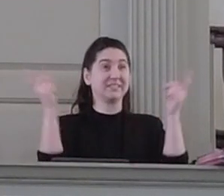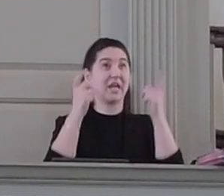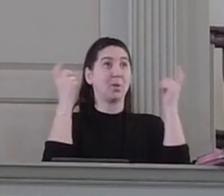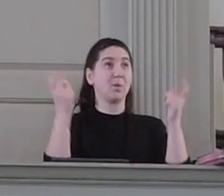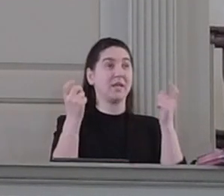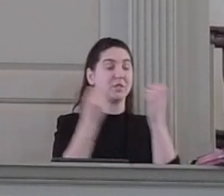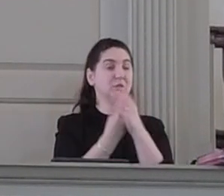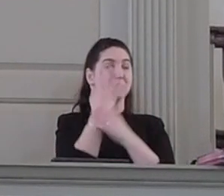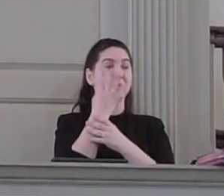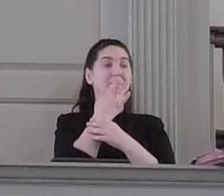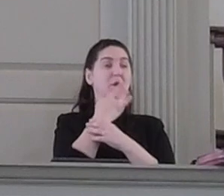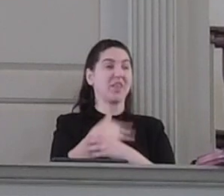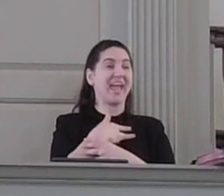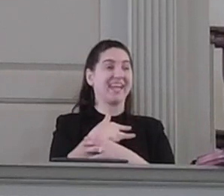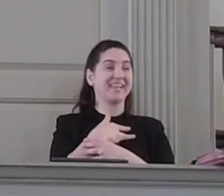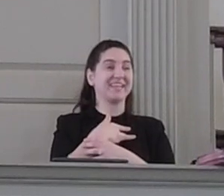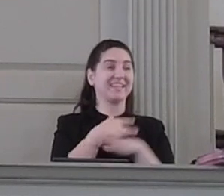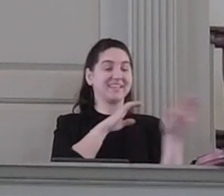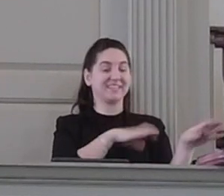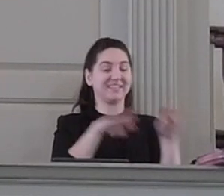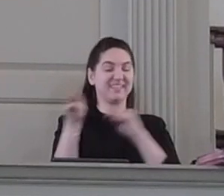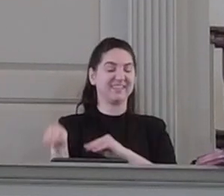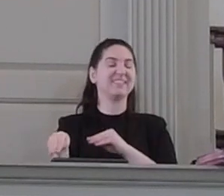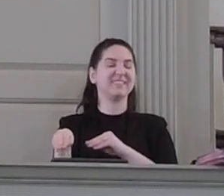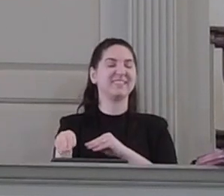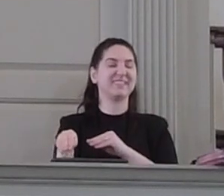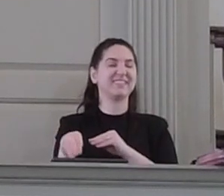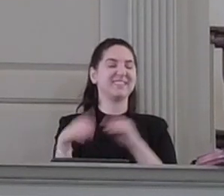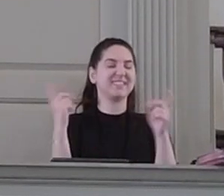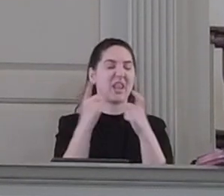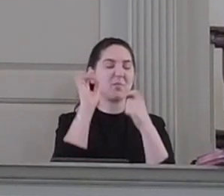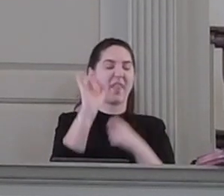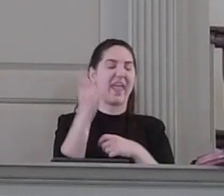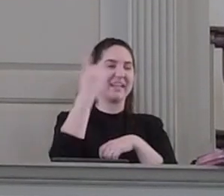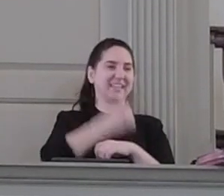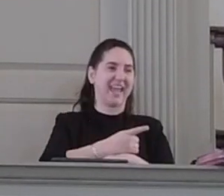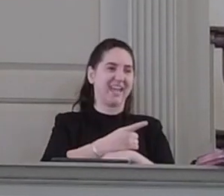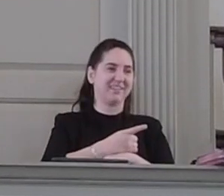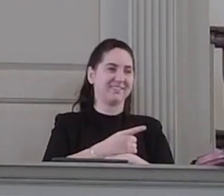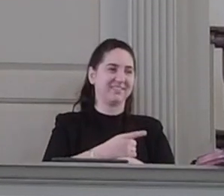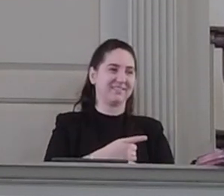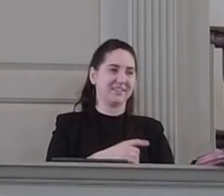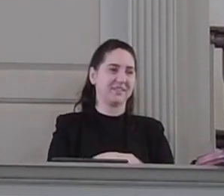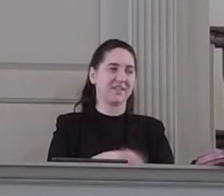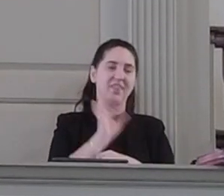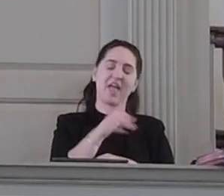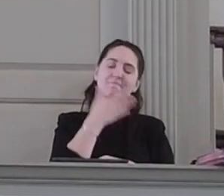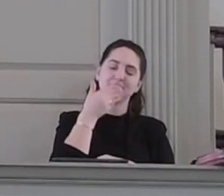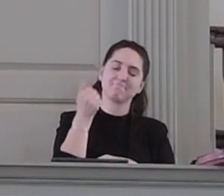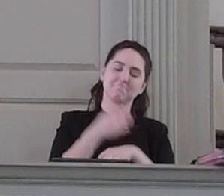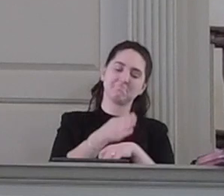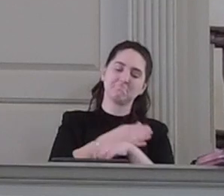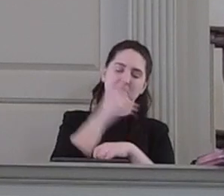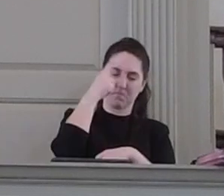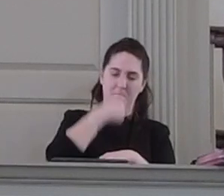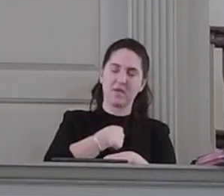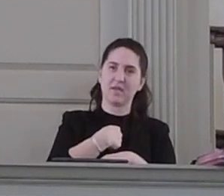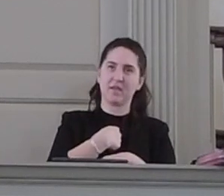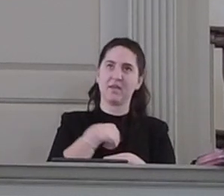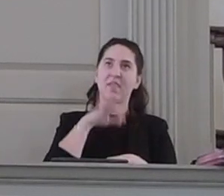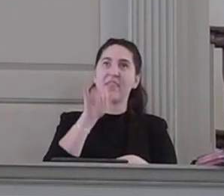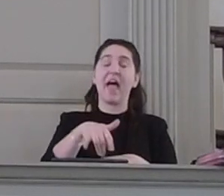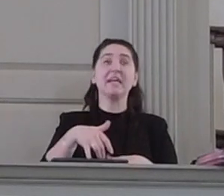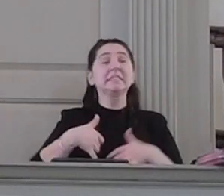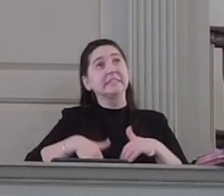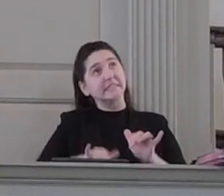spring birthday instead of that dark day. And that was better. It still